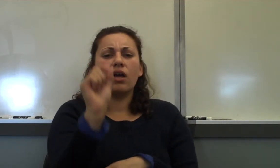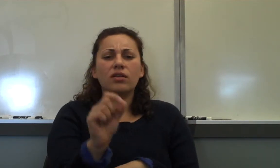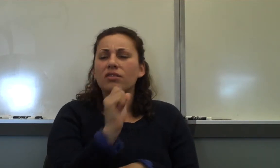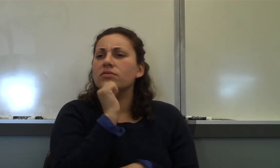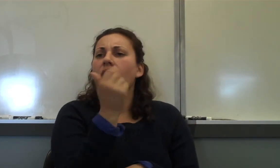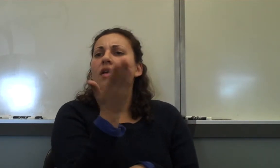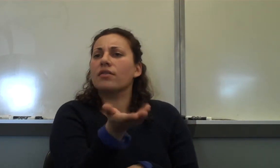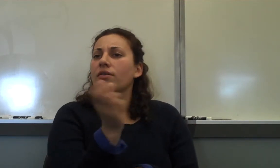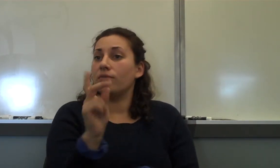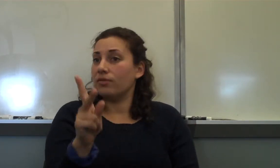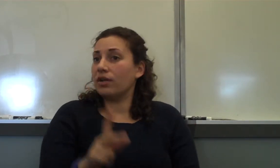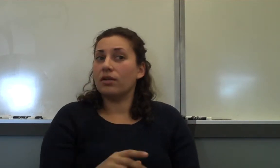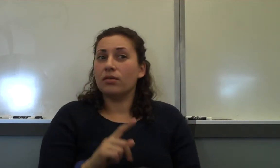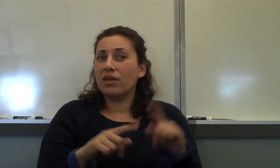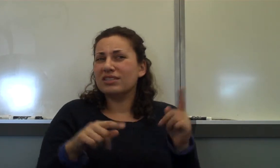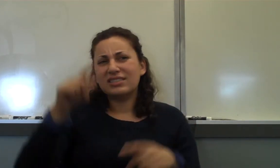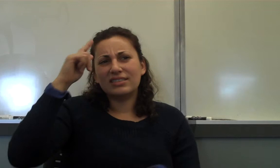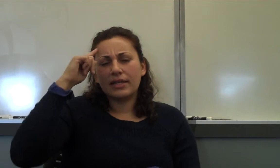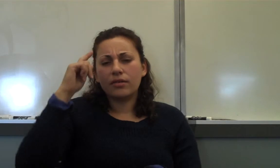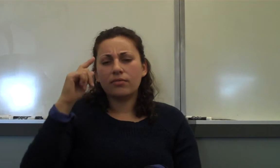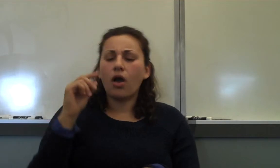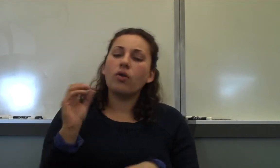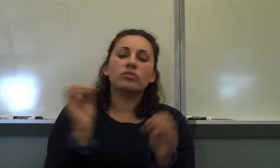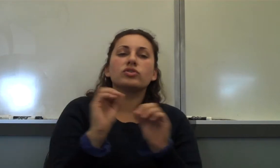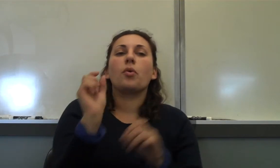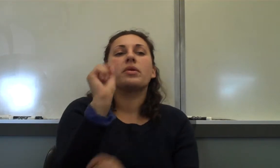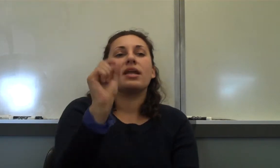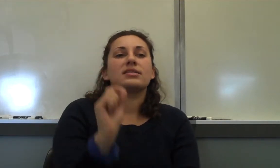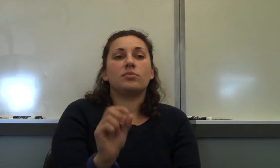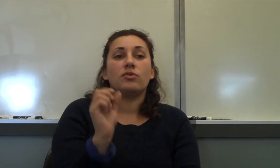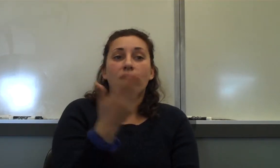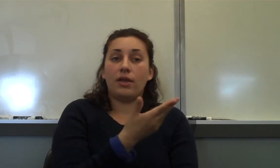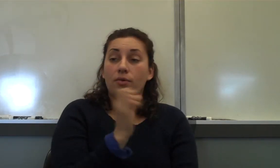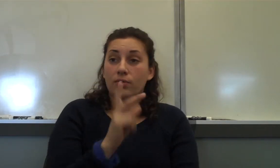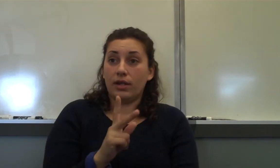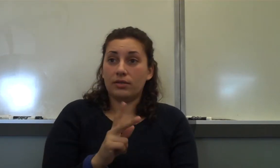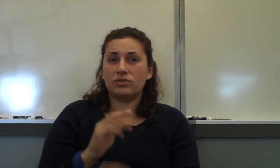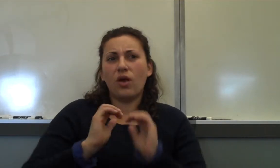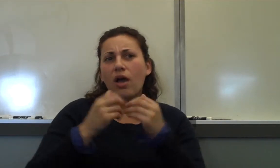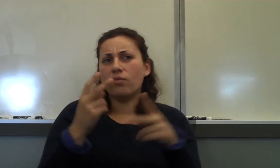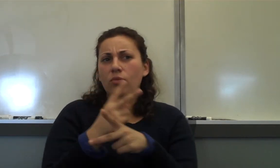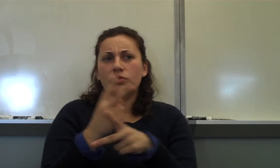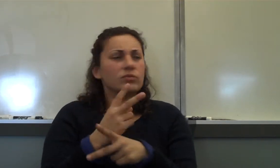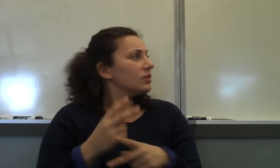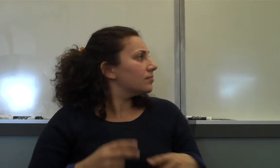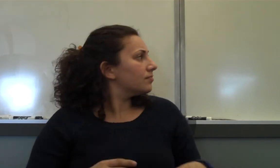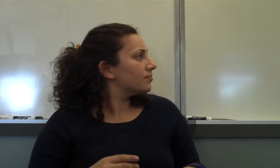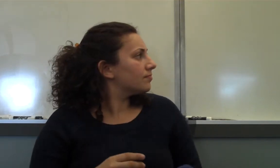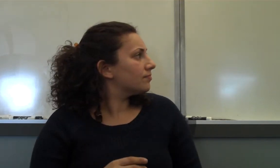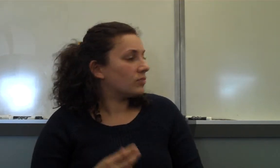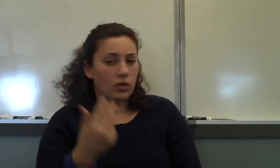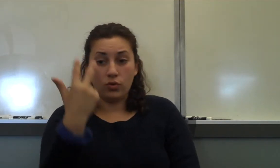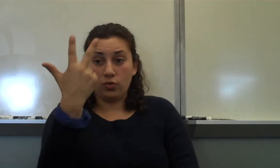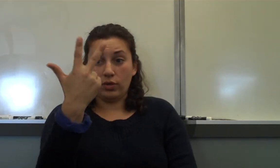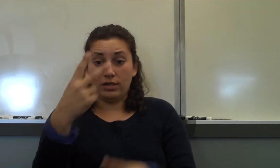but just in your mind, just say, okay, no decimal points. Okay? How would I do that? Well, I take 3 and multiply it by 1 to get a